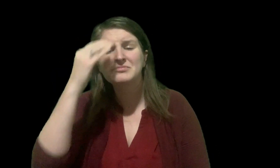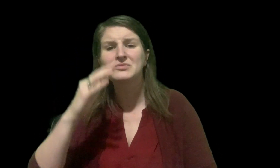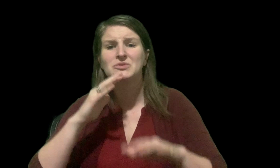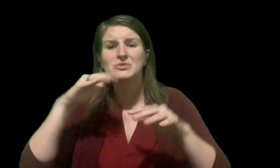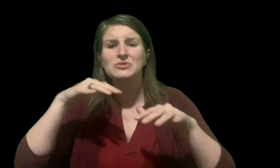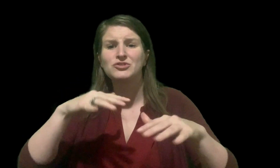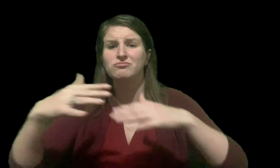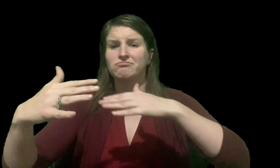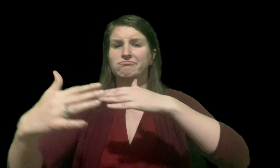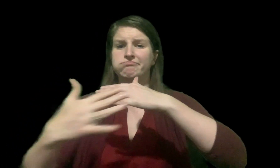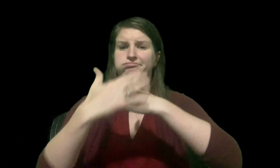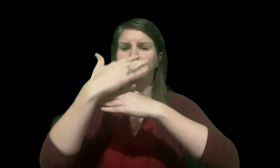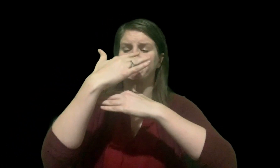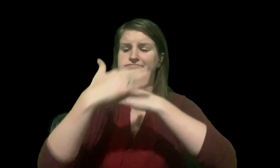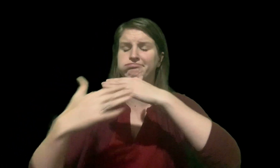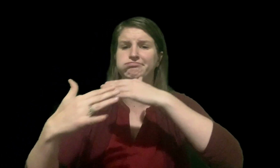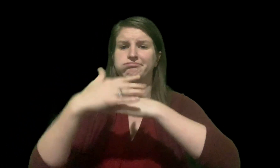the great big ocean,